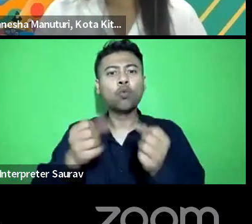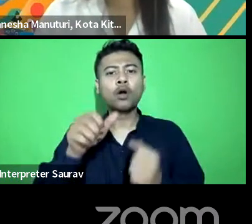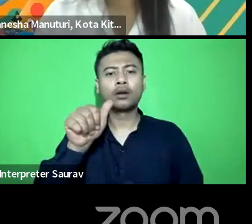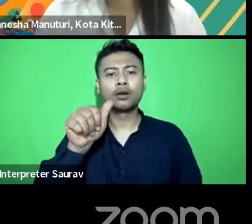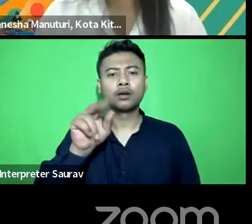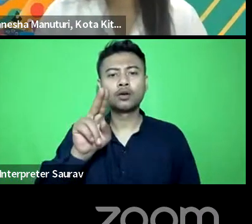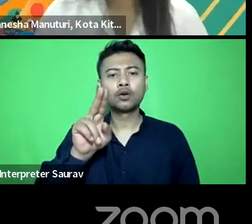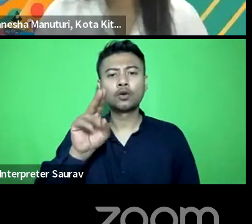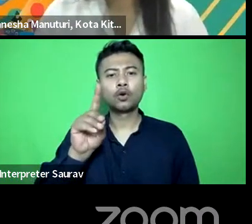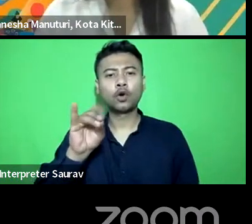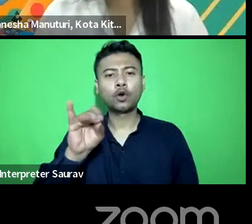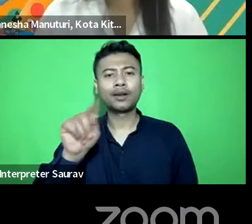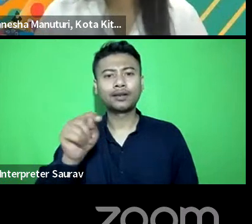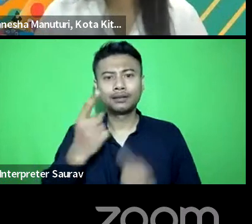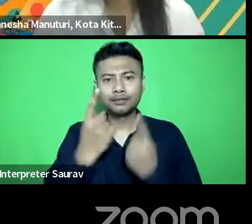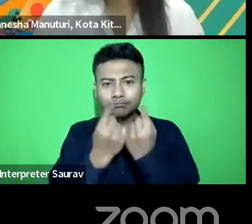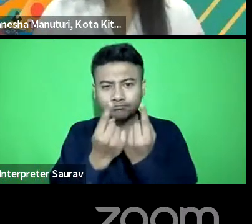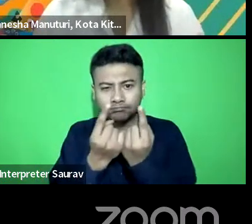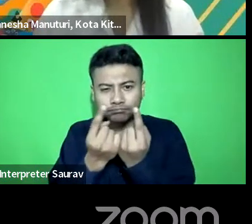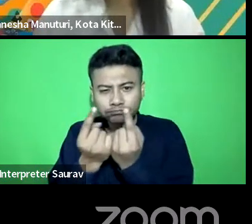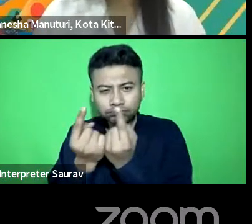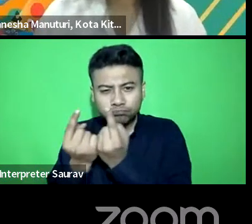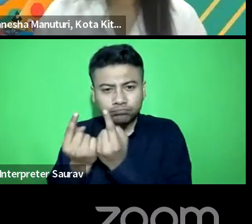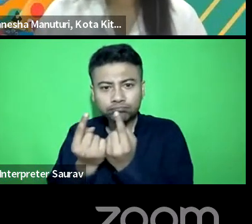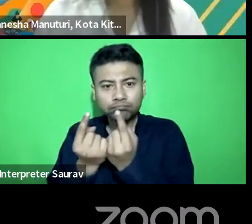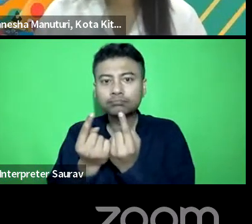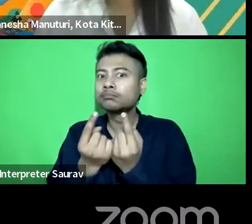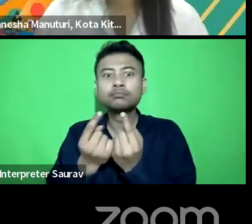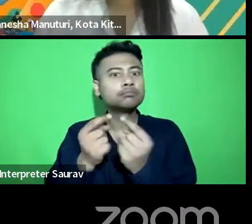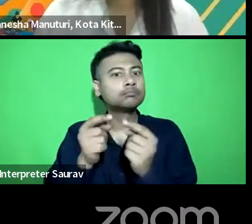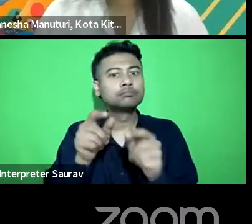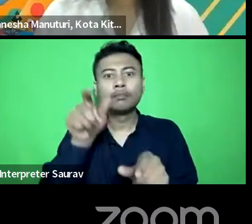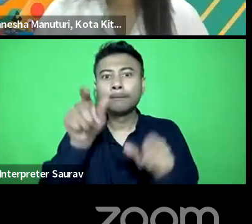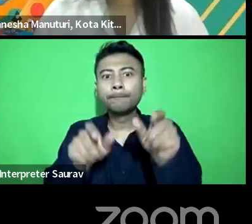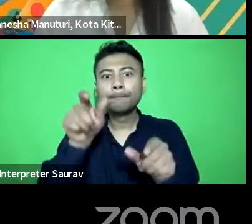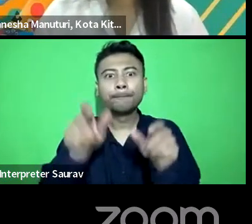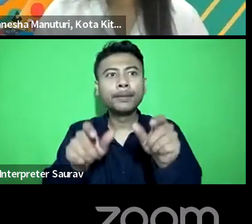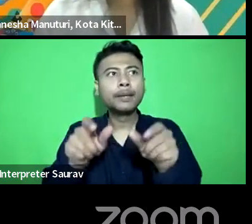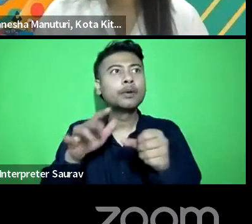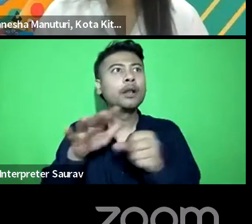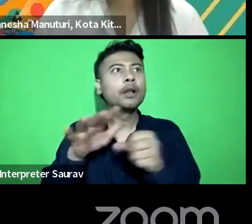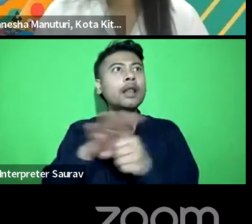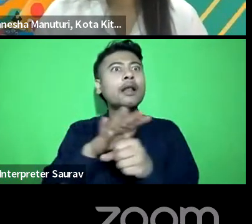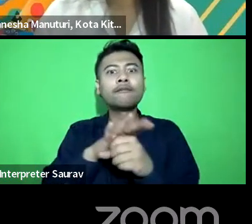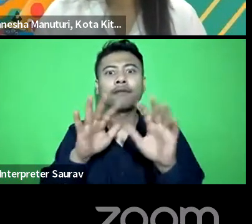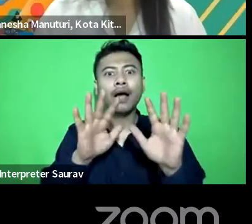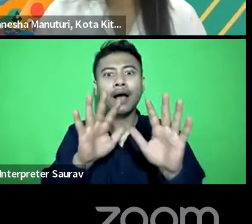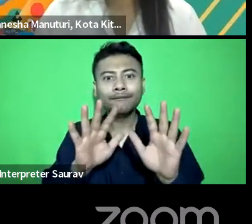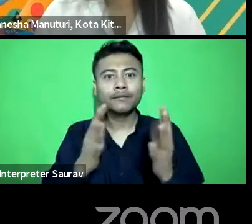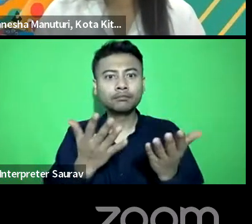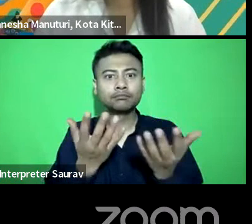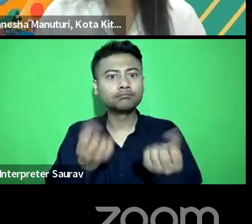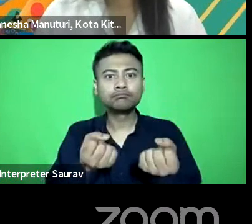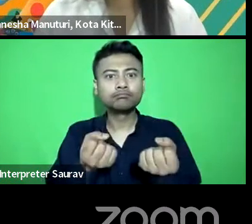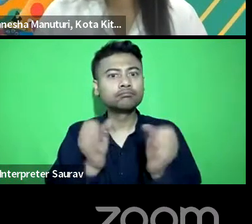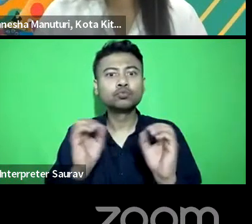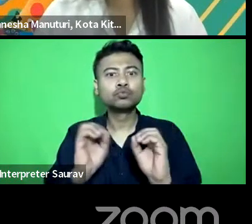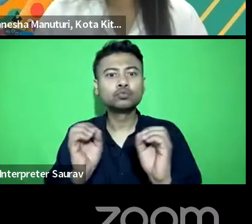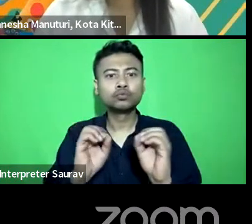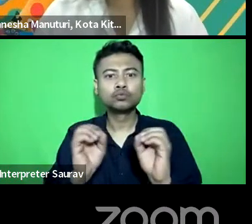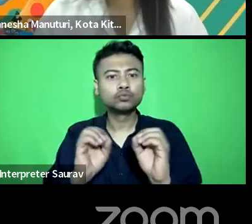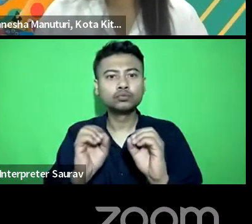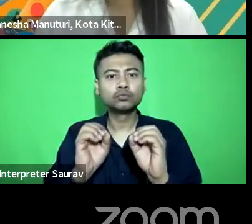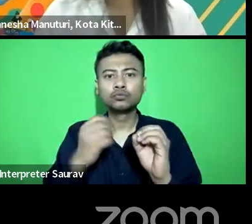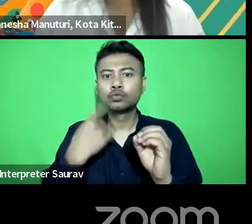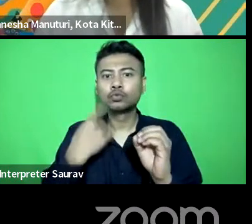a severe capacity problem on this side. And then the bureaucrat gets frustrated because